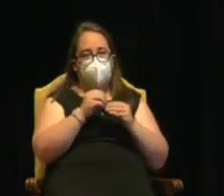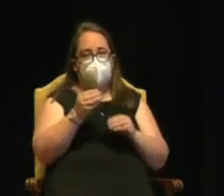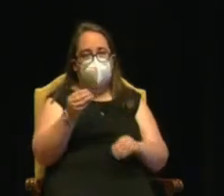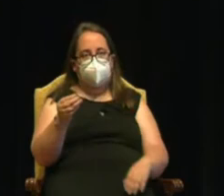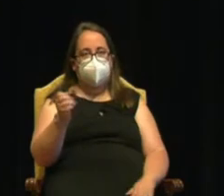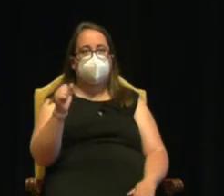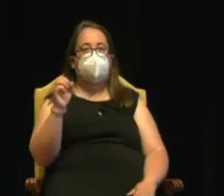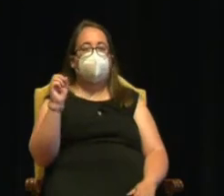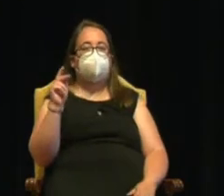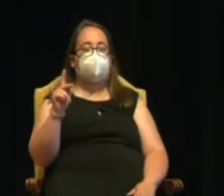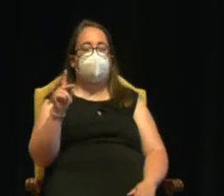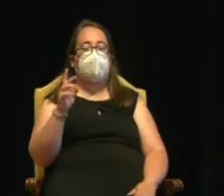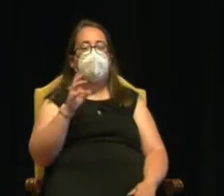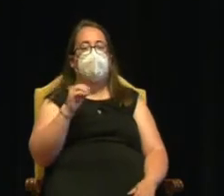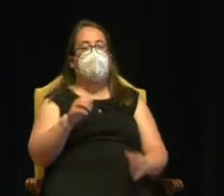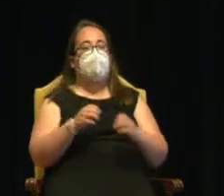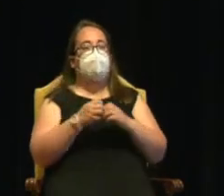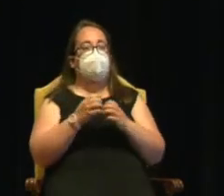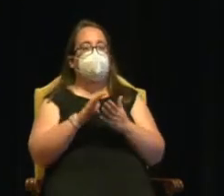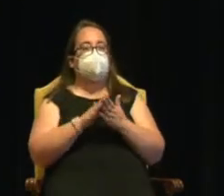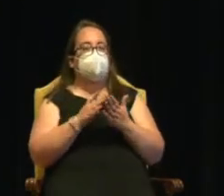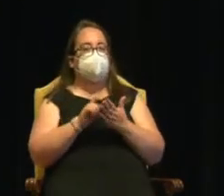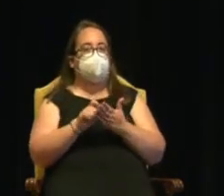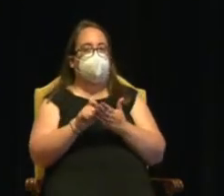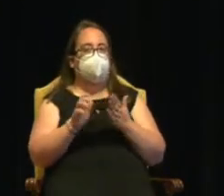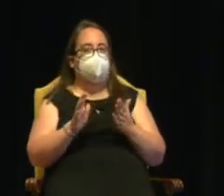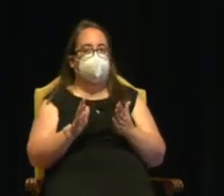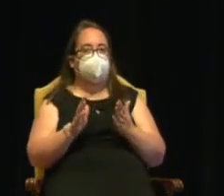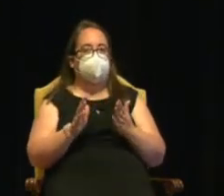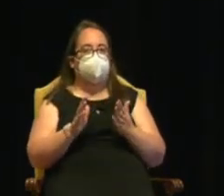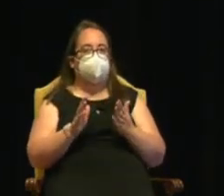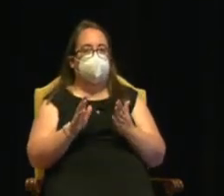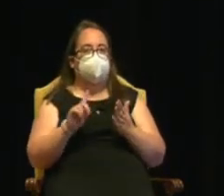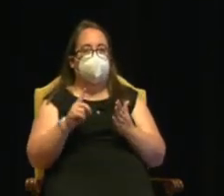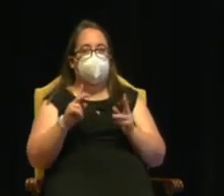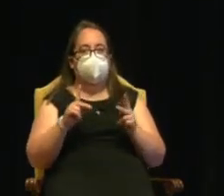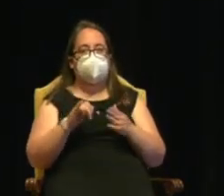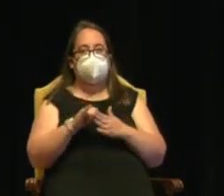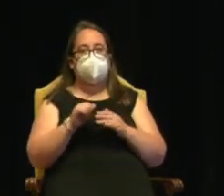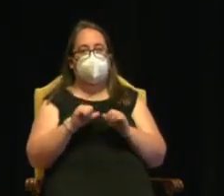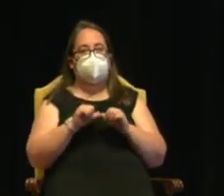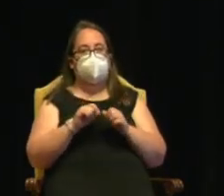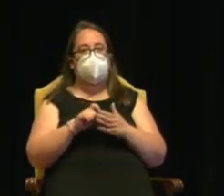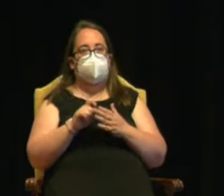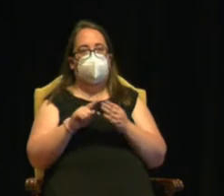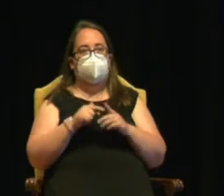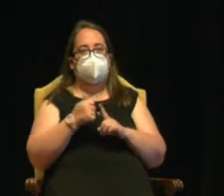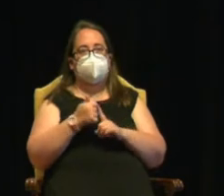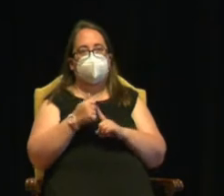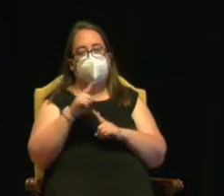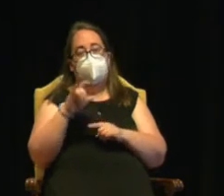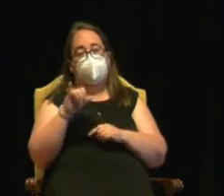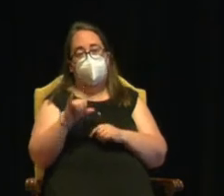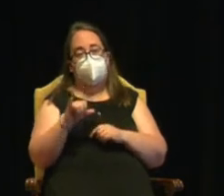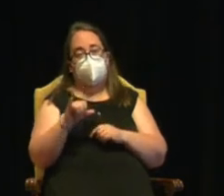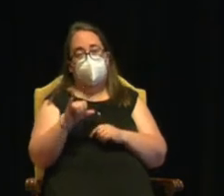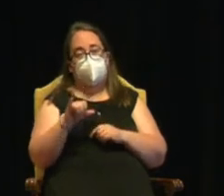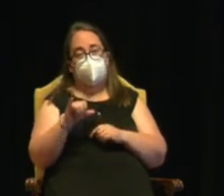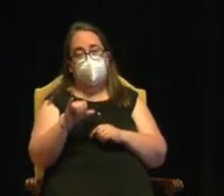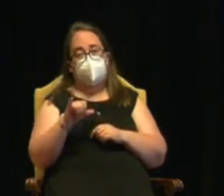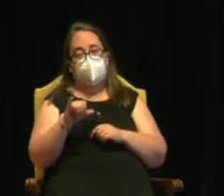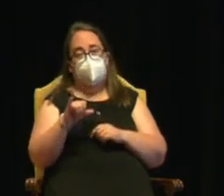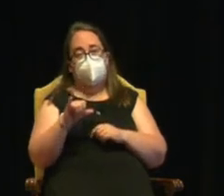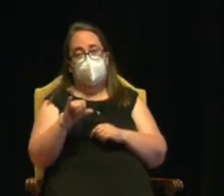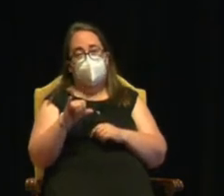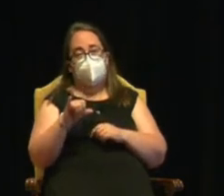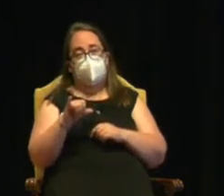okay. And most novelists have, I mean, the only person who's going to be able to keep writing about himself forever is, you